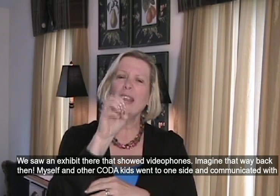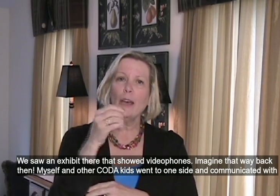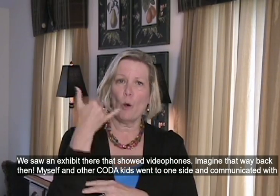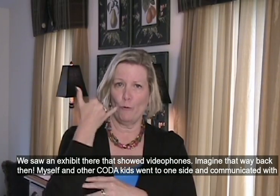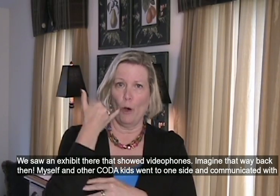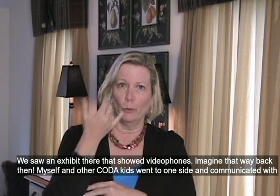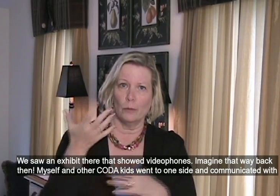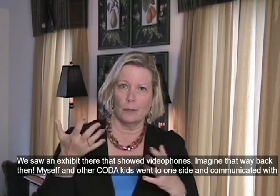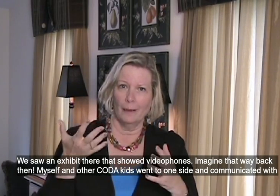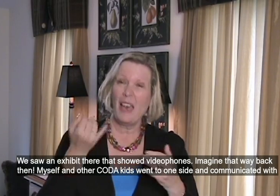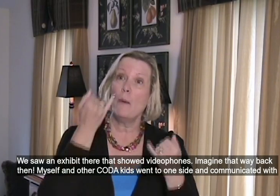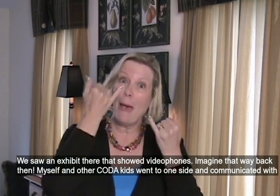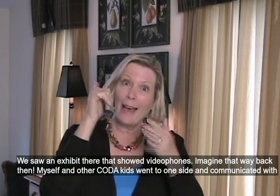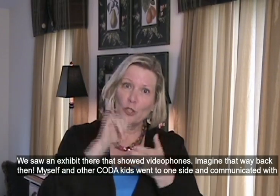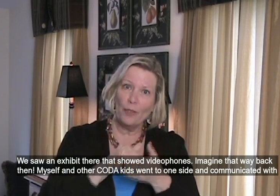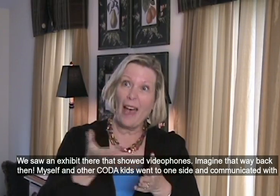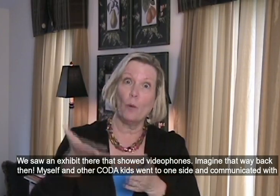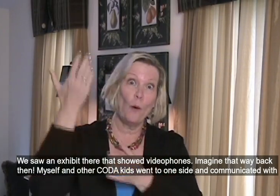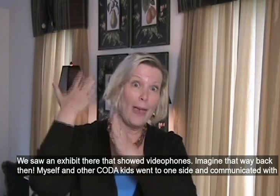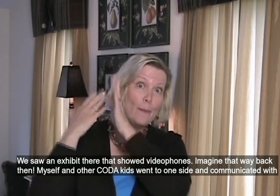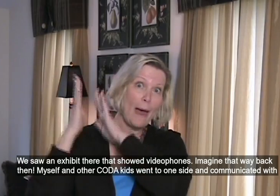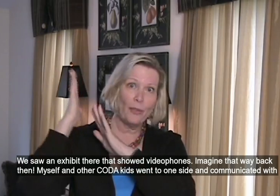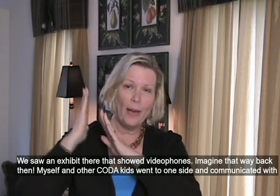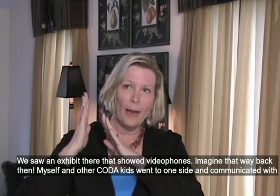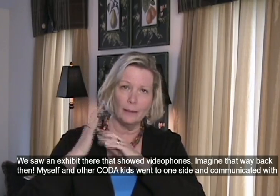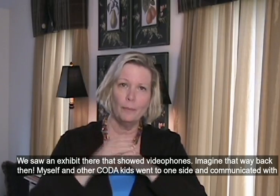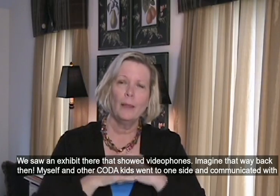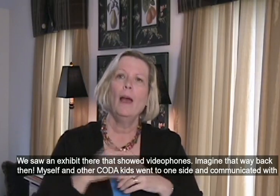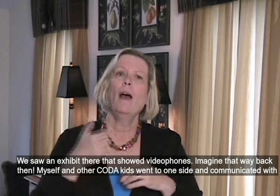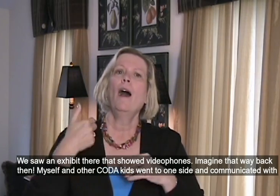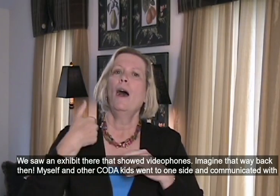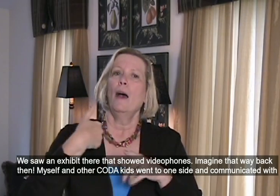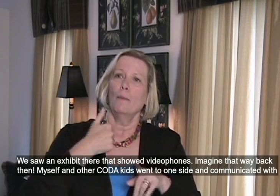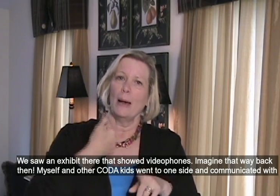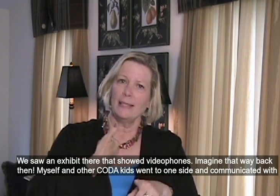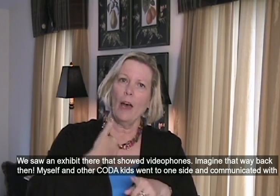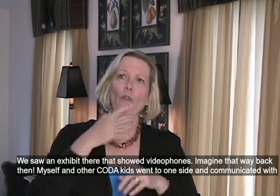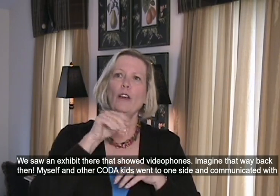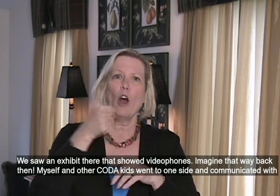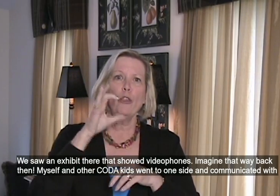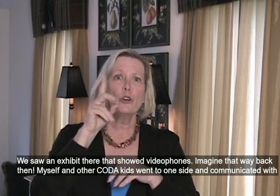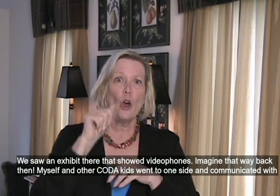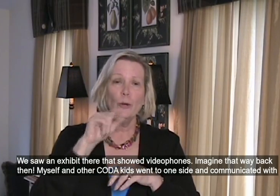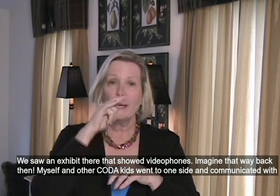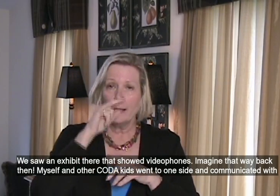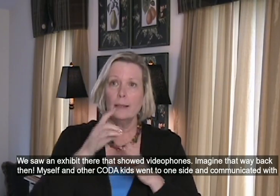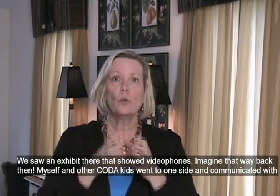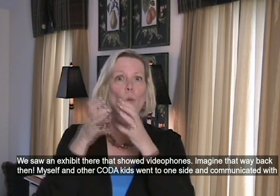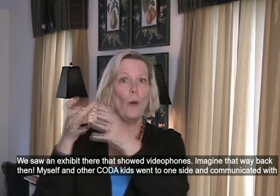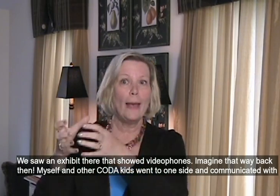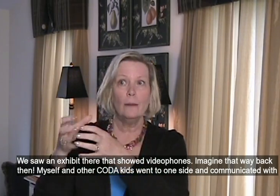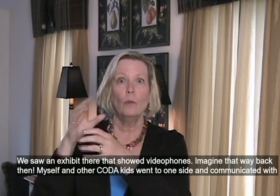video phones. Imagine that, way back then. Myself and other CODA kids went to